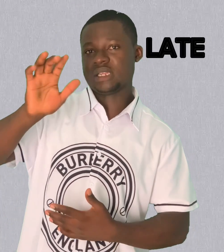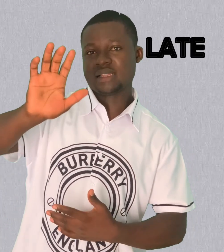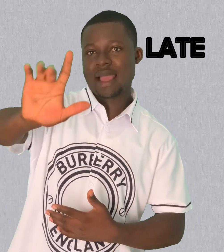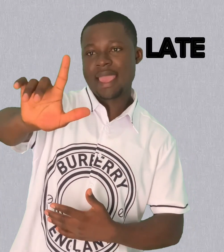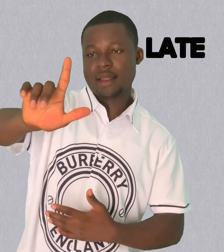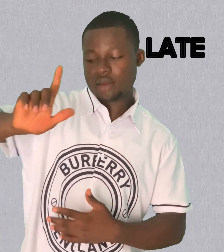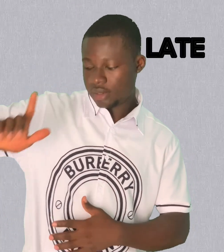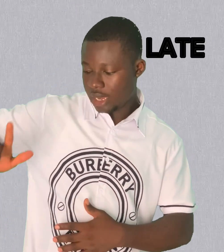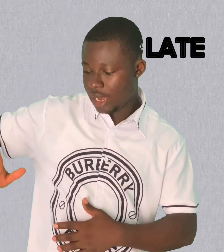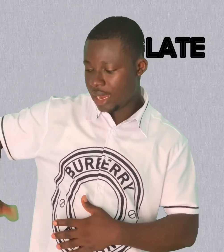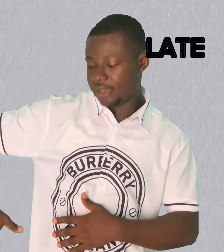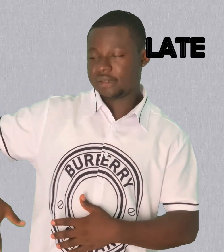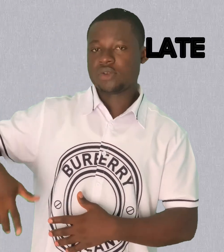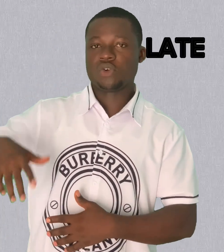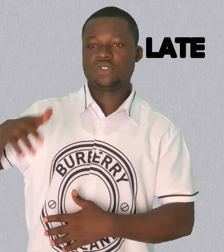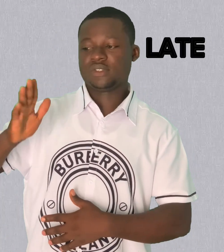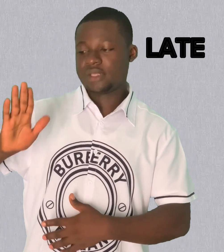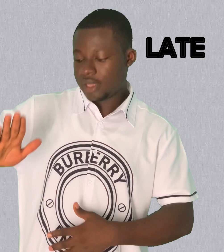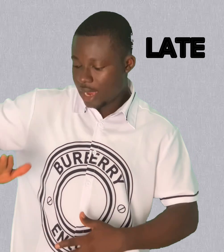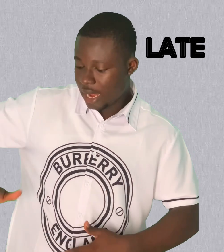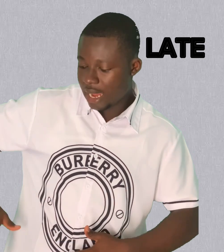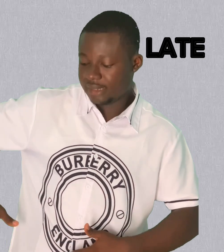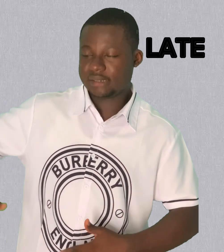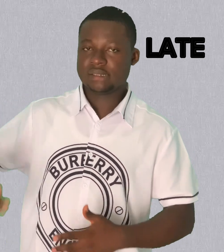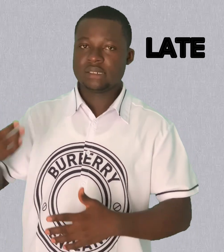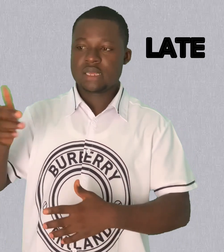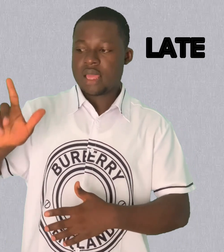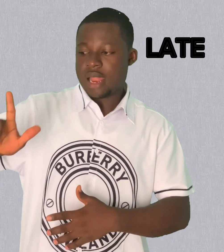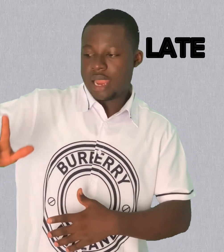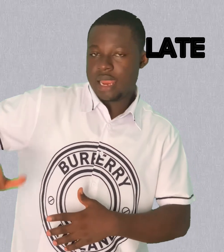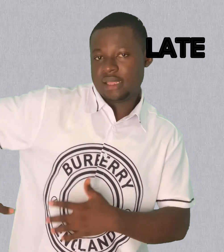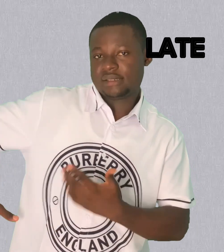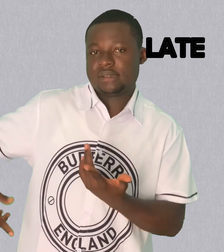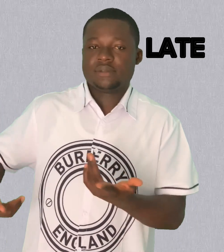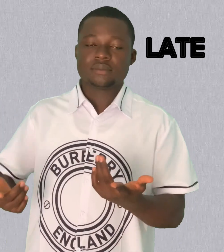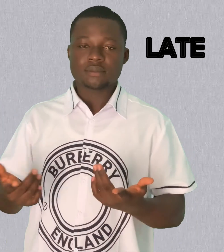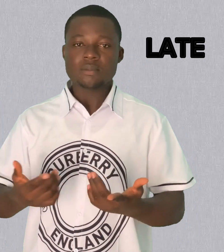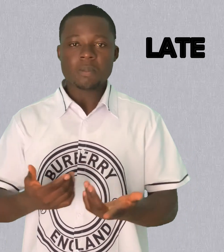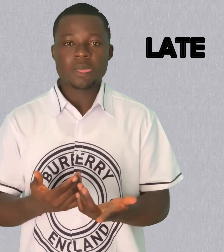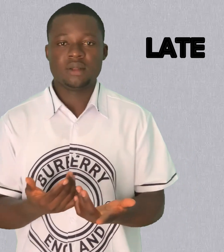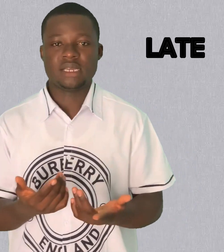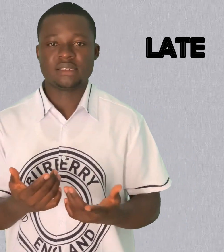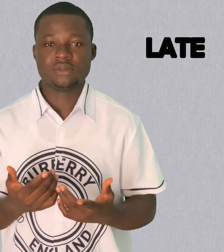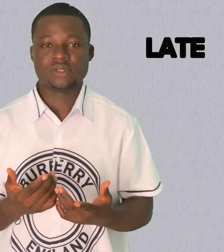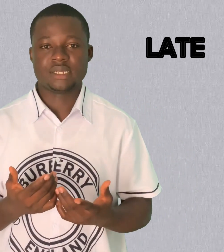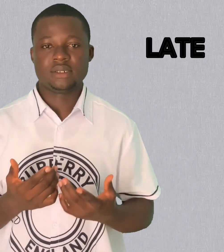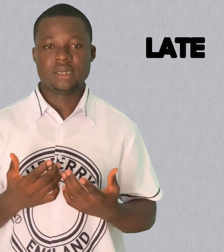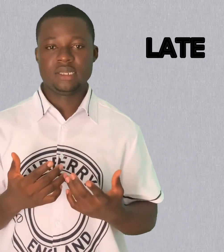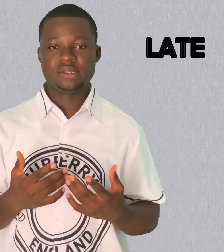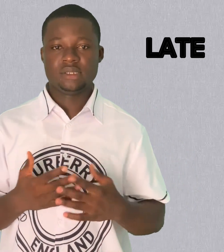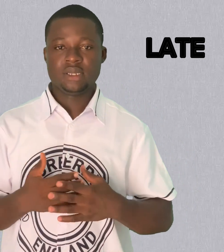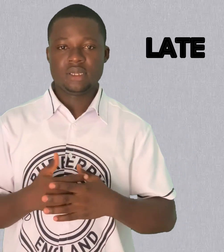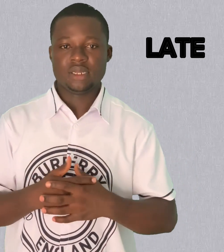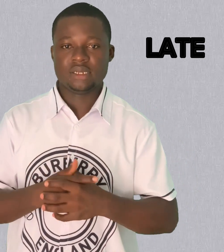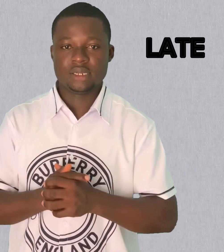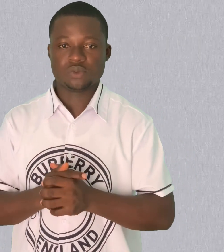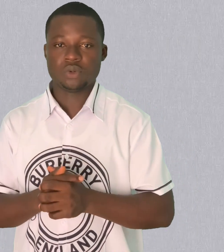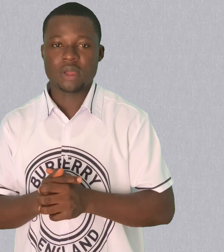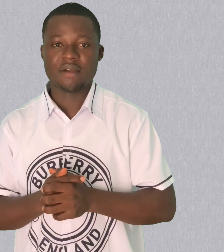letter L. Late. Or you just say late. Late. That's how to sign late. Then the next word we have